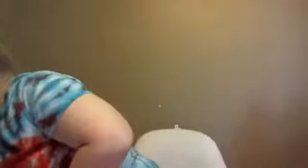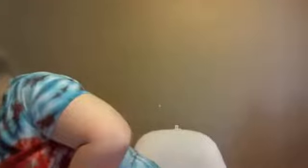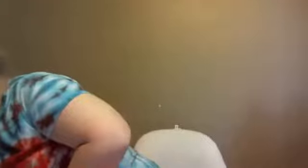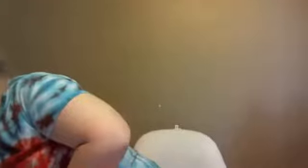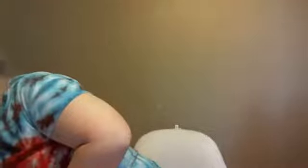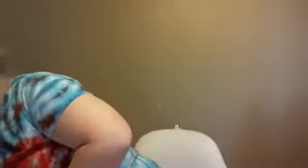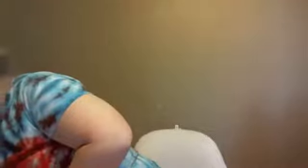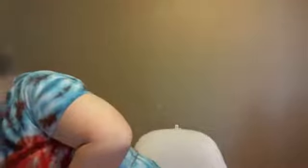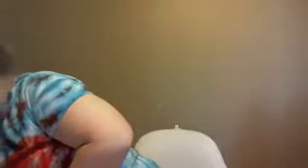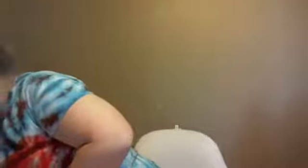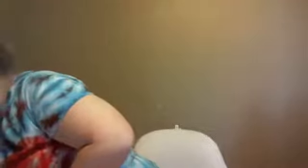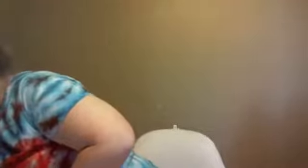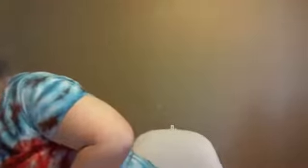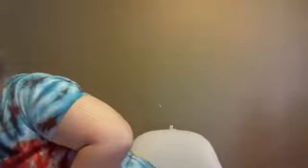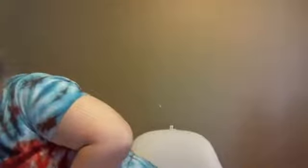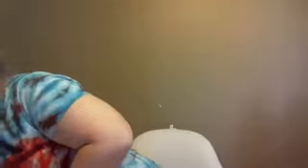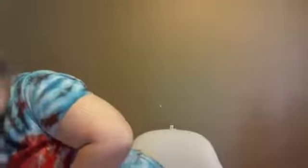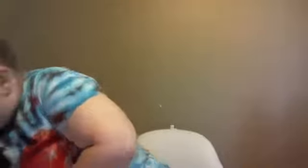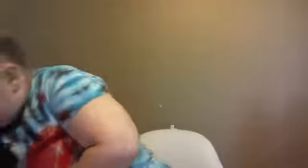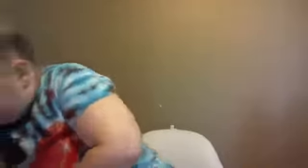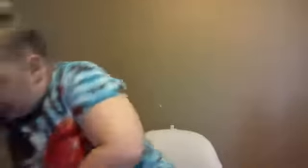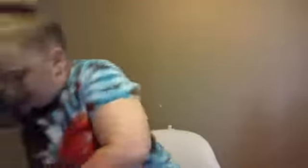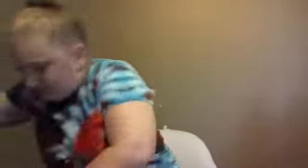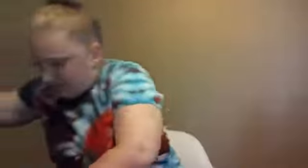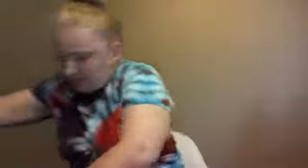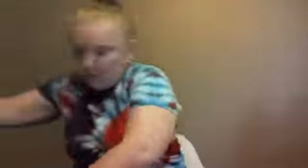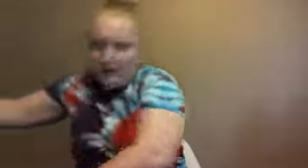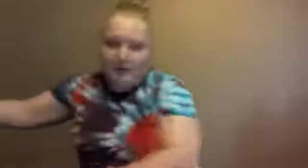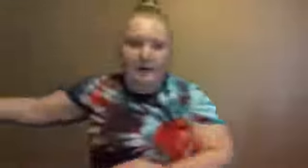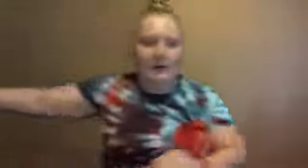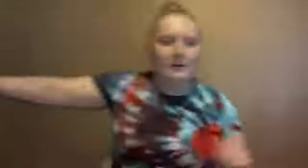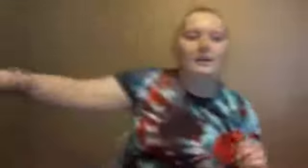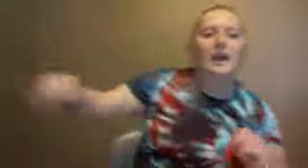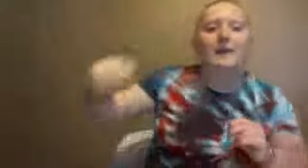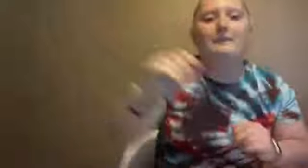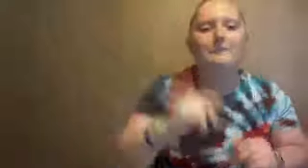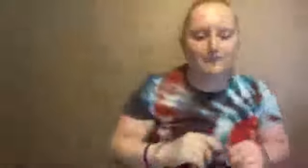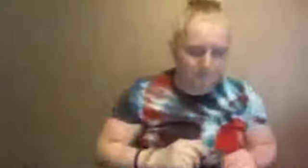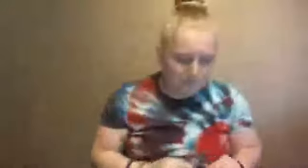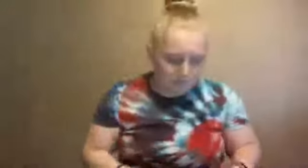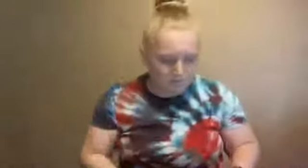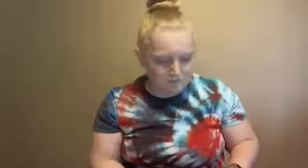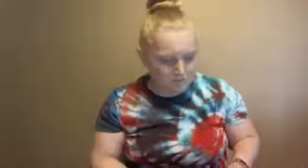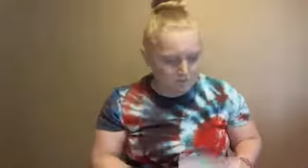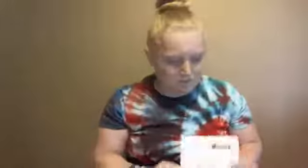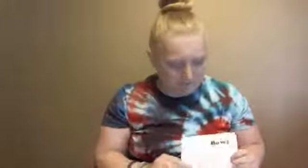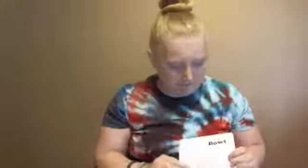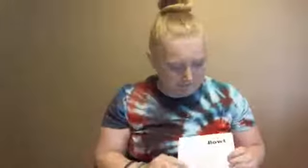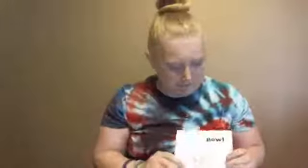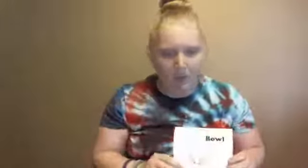Hold on, I'm gonna let him run around. Okay. So we have